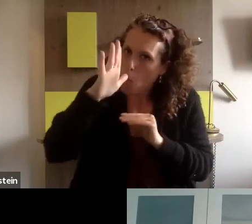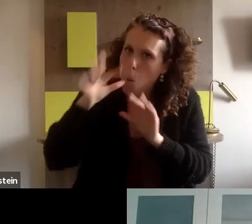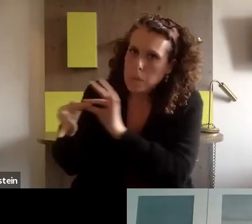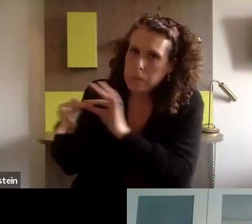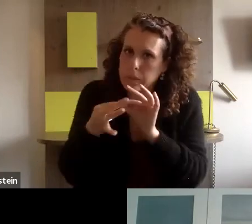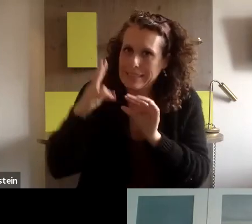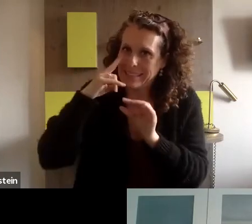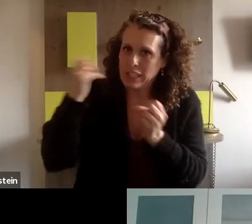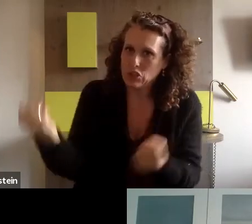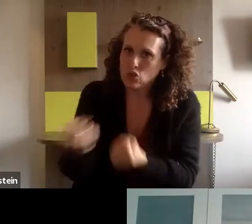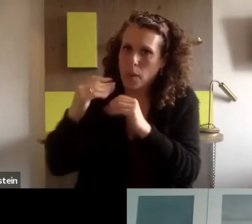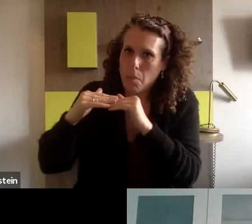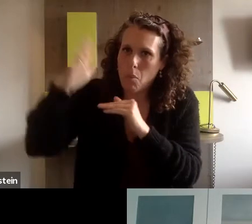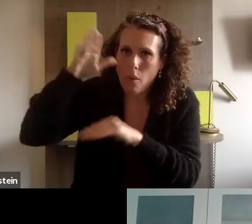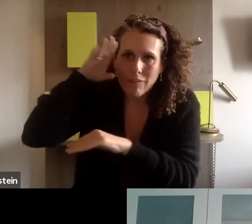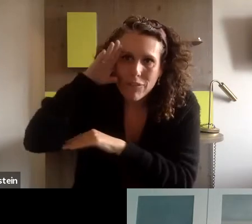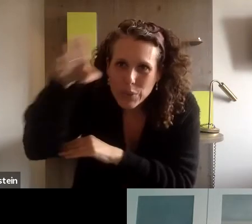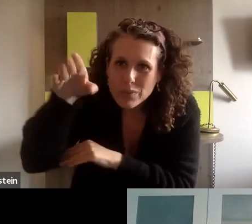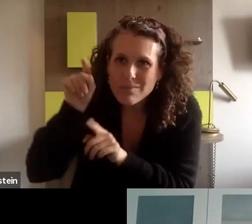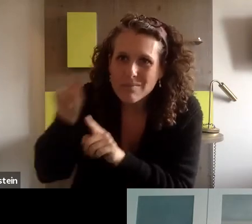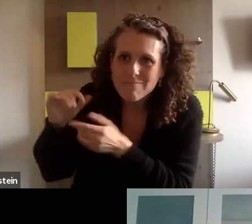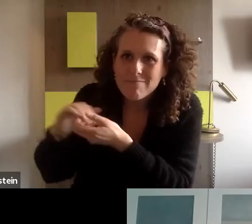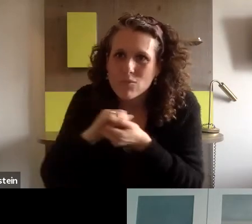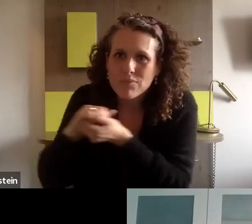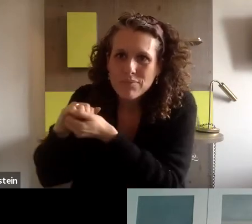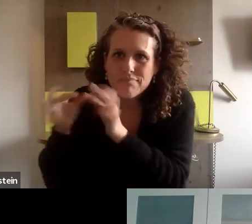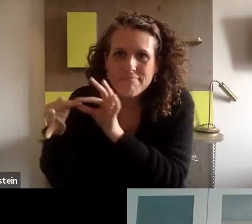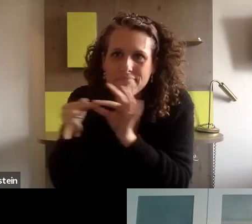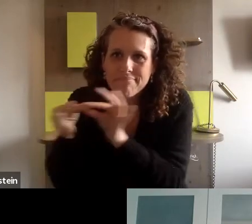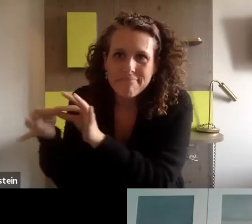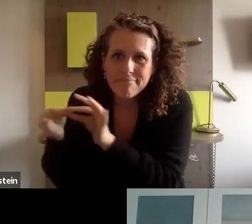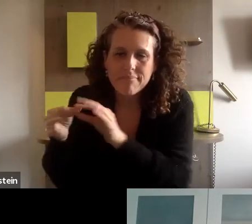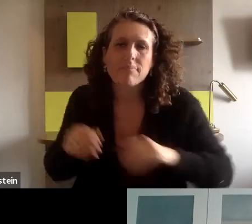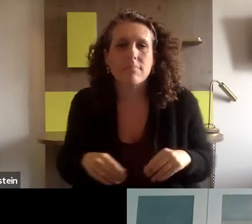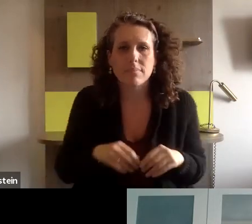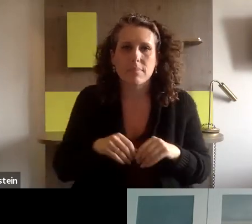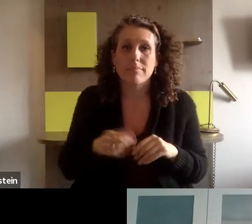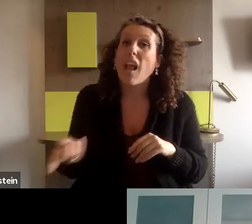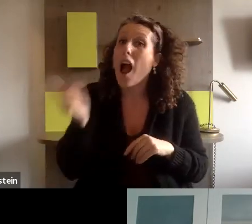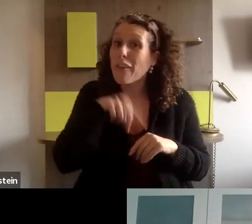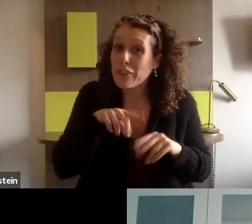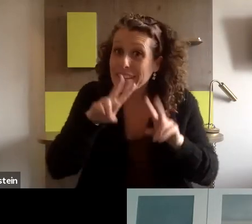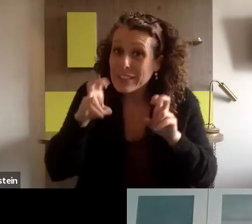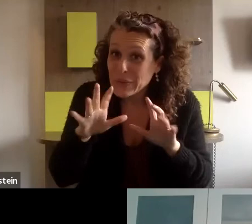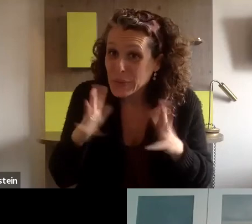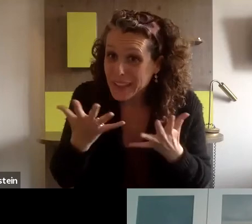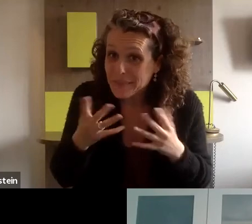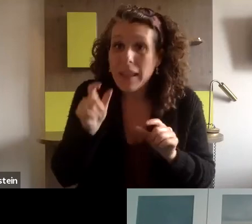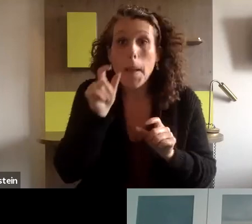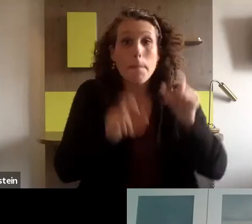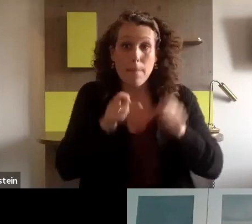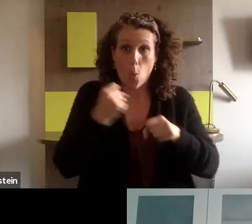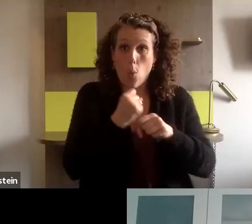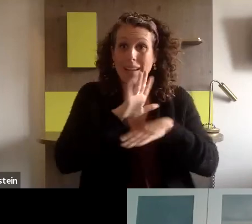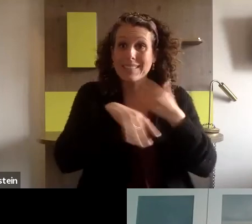in the future. And I think a very important issue is people who work in sign language